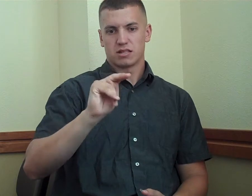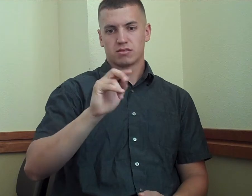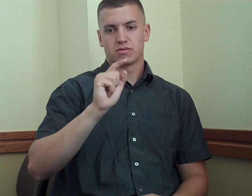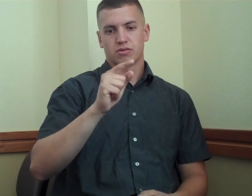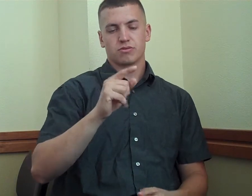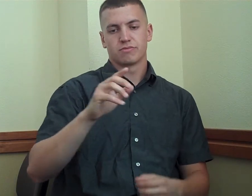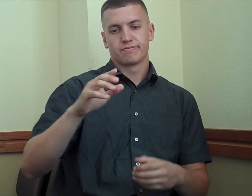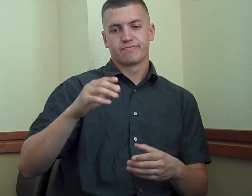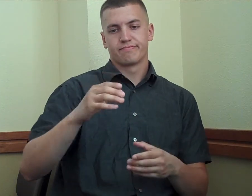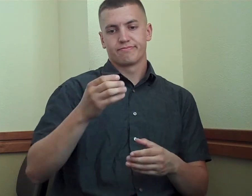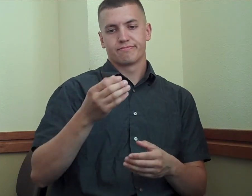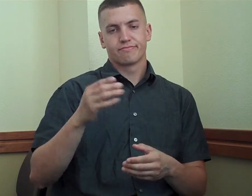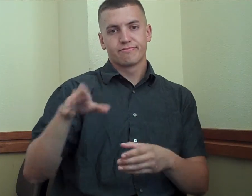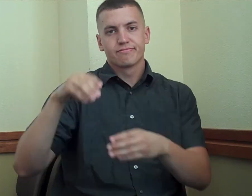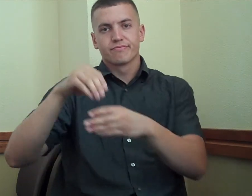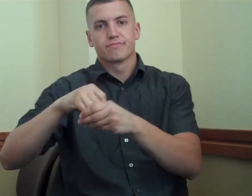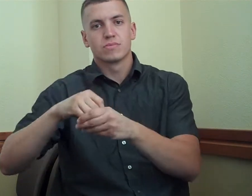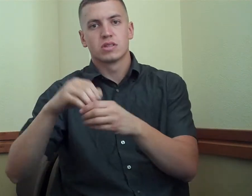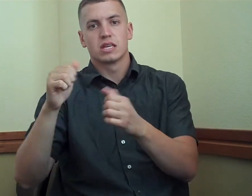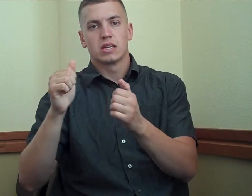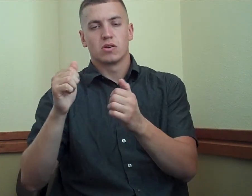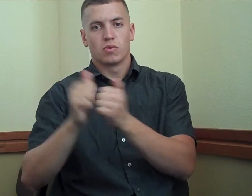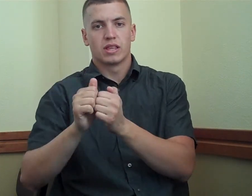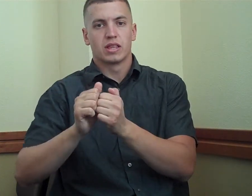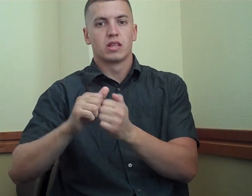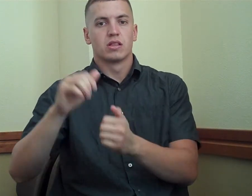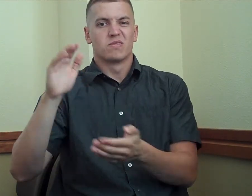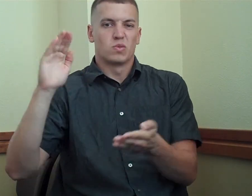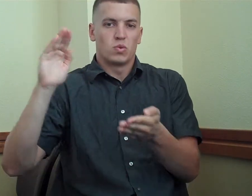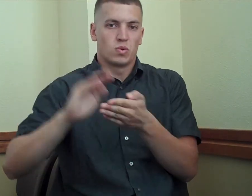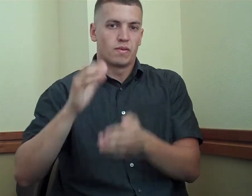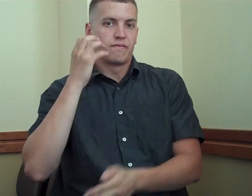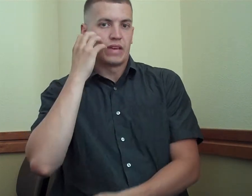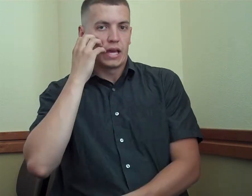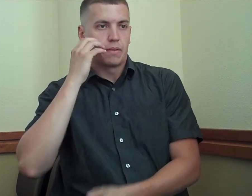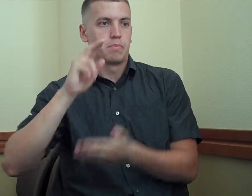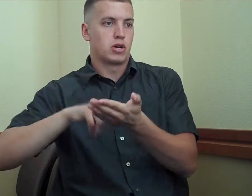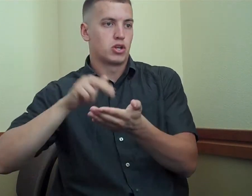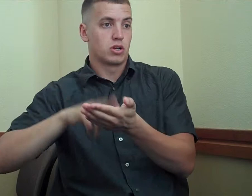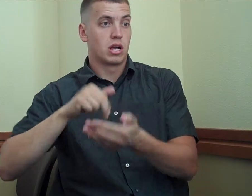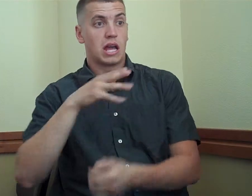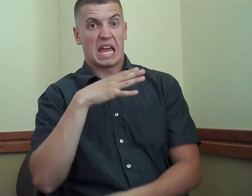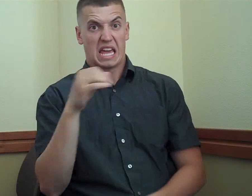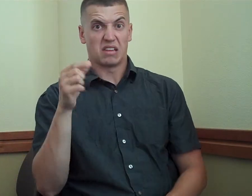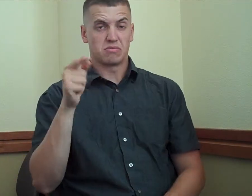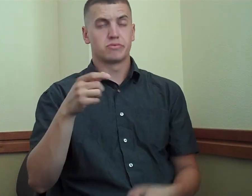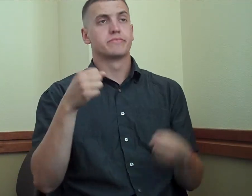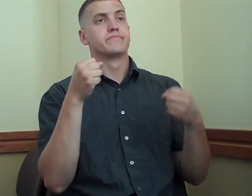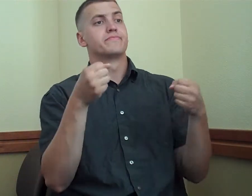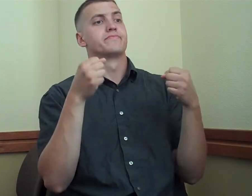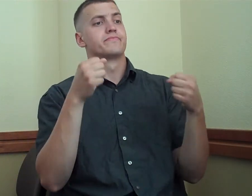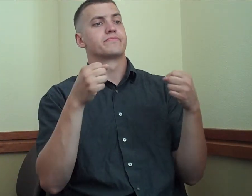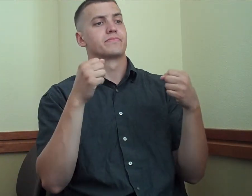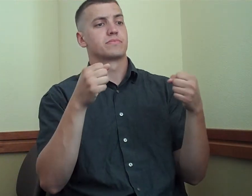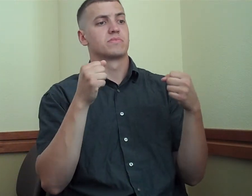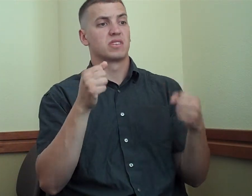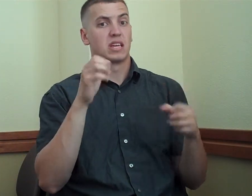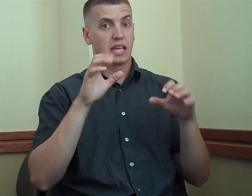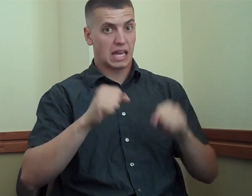texture. Well, when you're off to work, under the road or under the buildings that you see, there might very well be cellular concrete, which is a very light